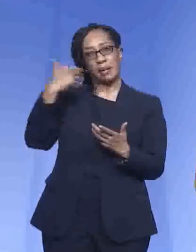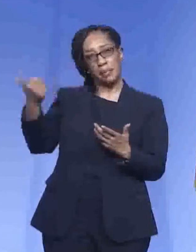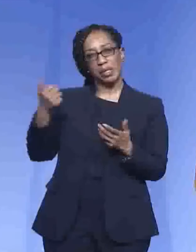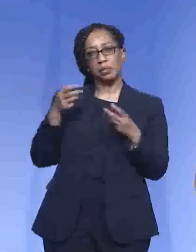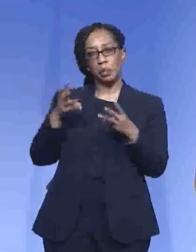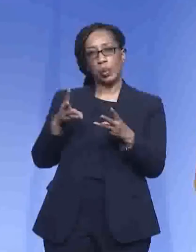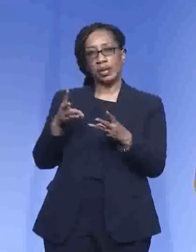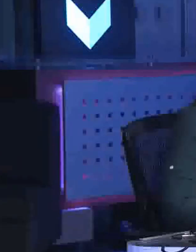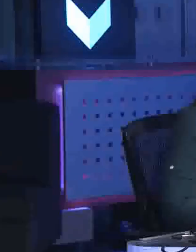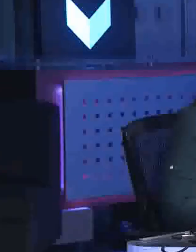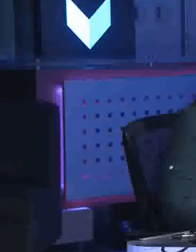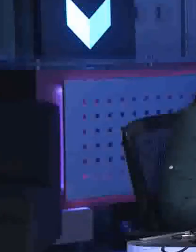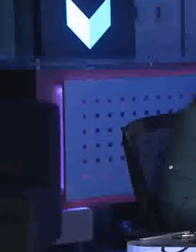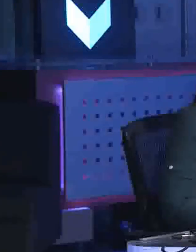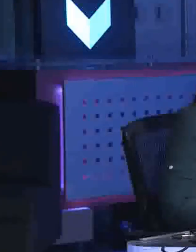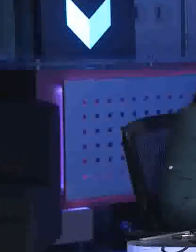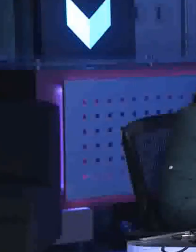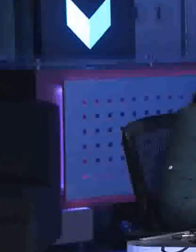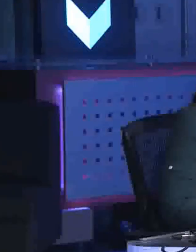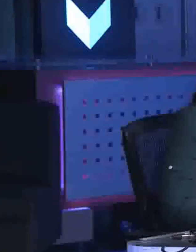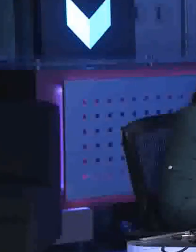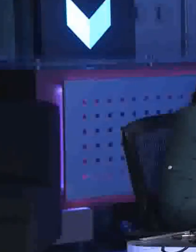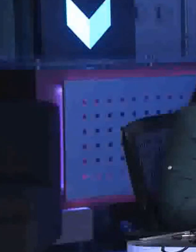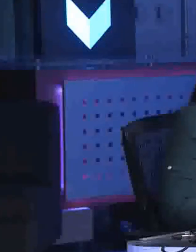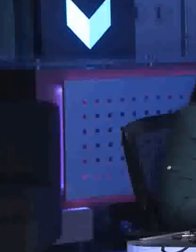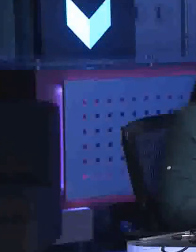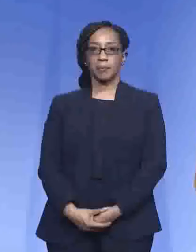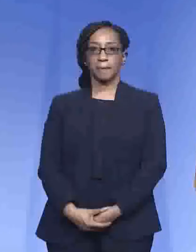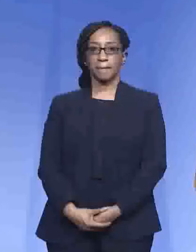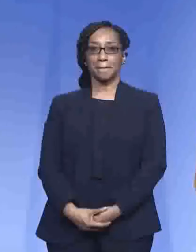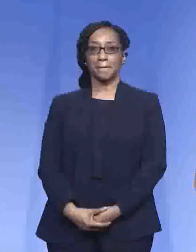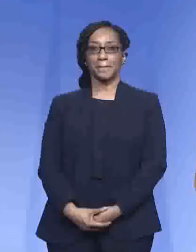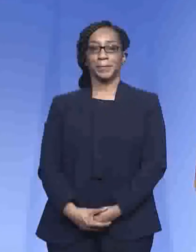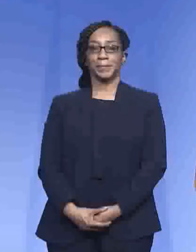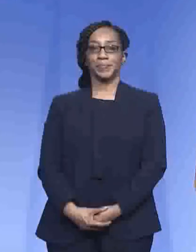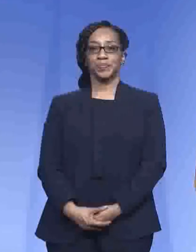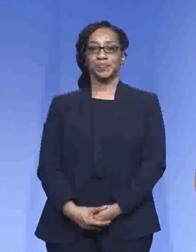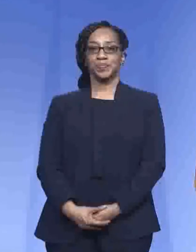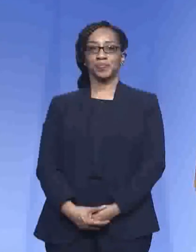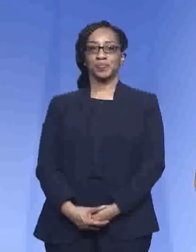day. Greg Akers, Memphis Business Journal.